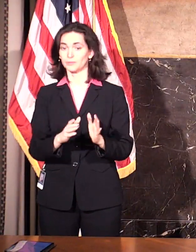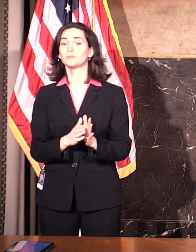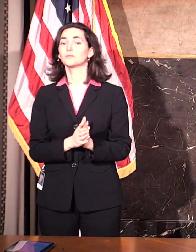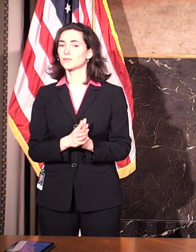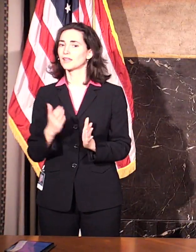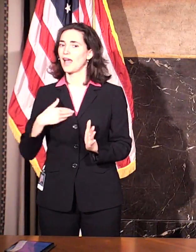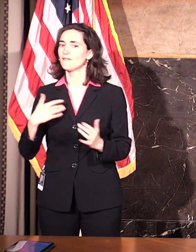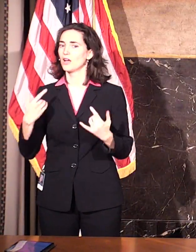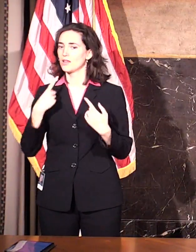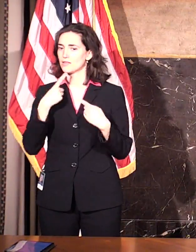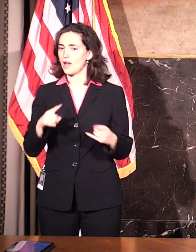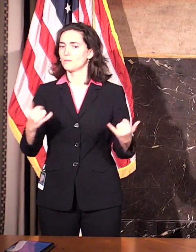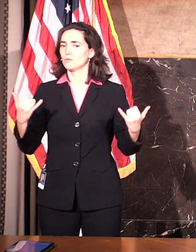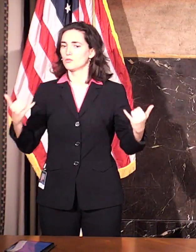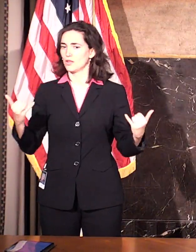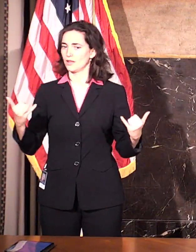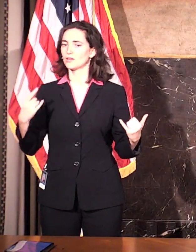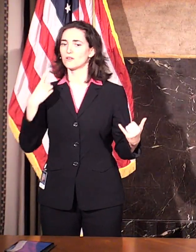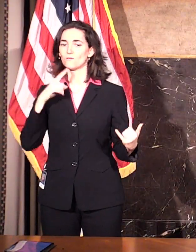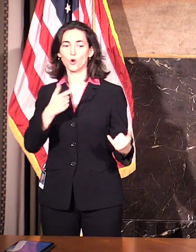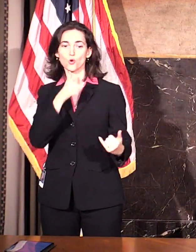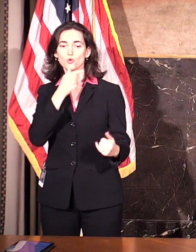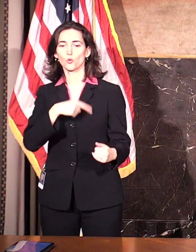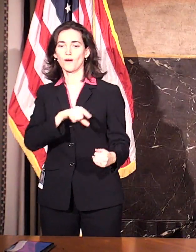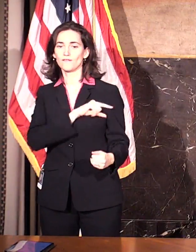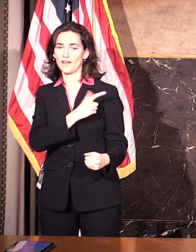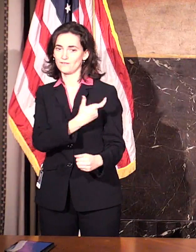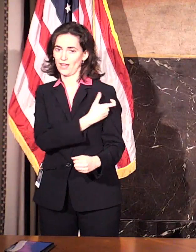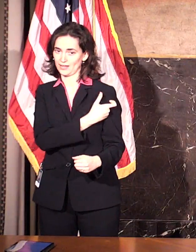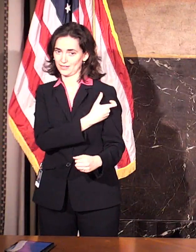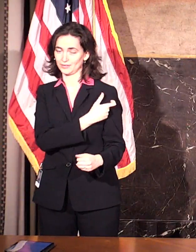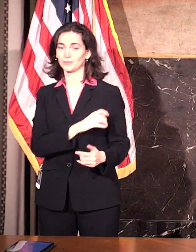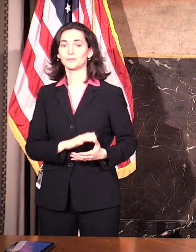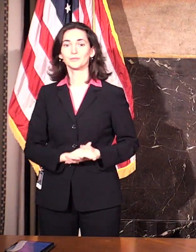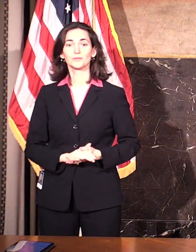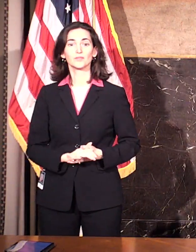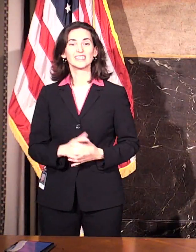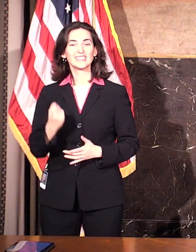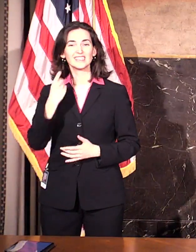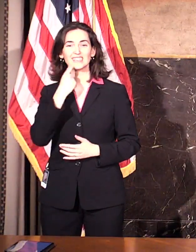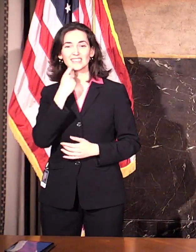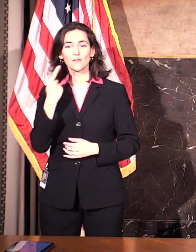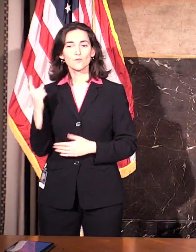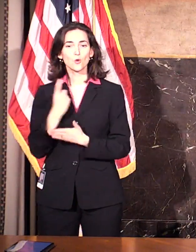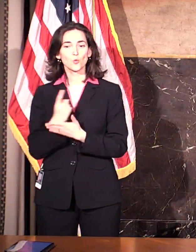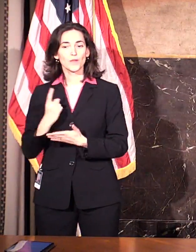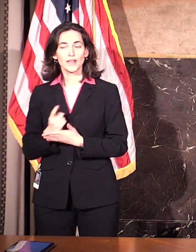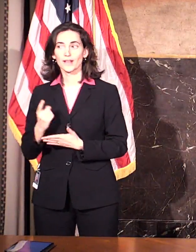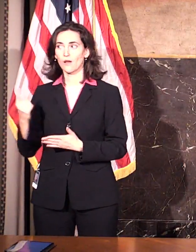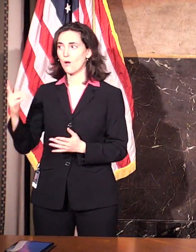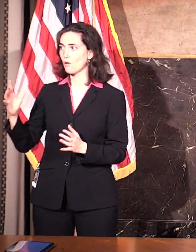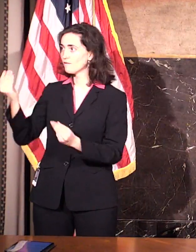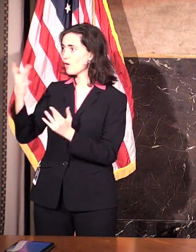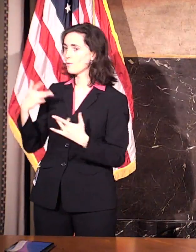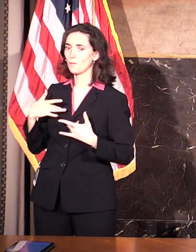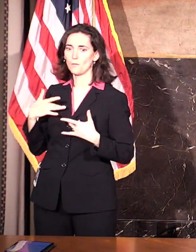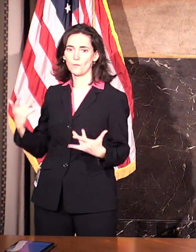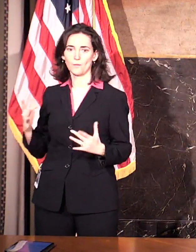vaccine eligibility. We have received some good news over the past several weeks, and then again this